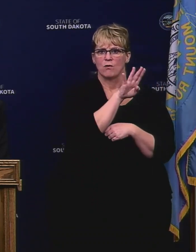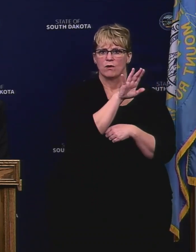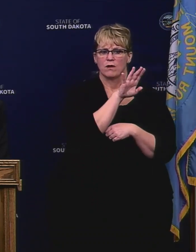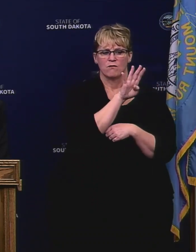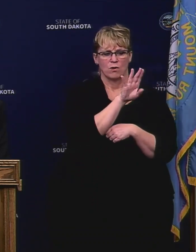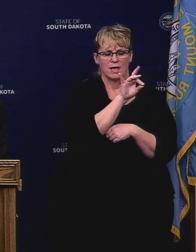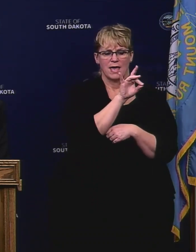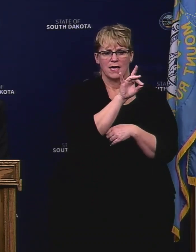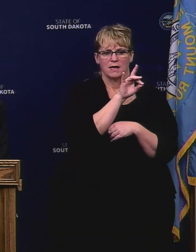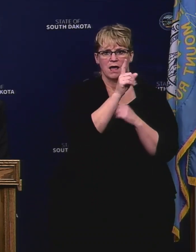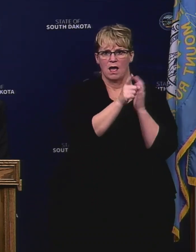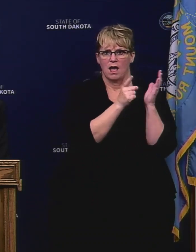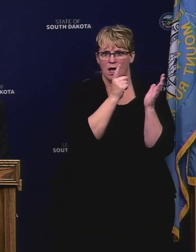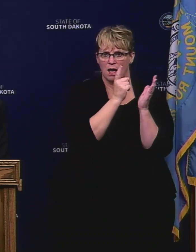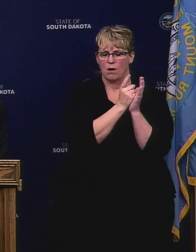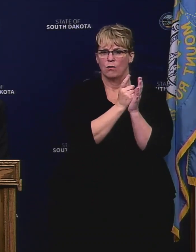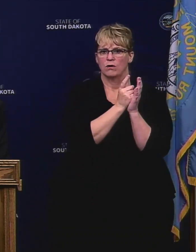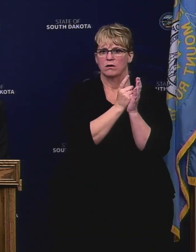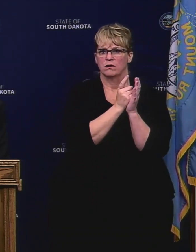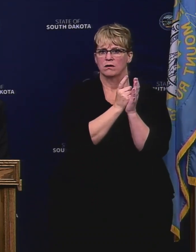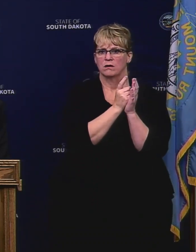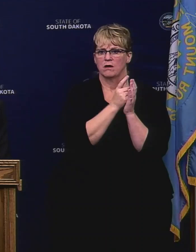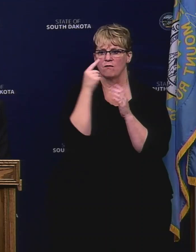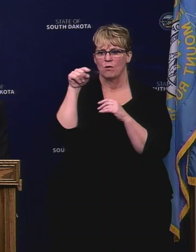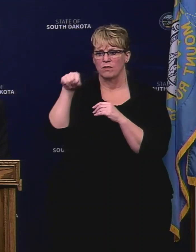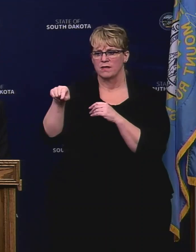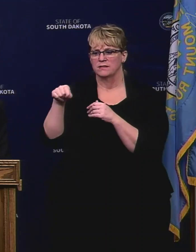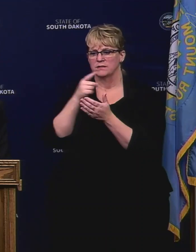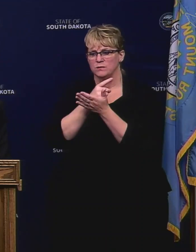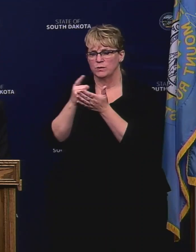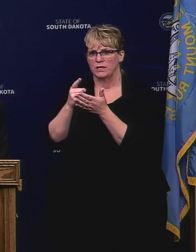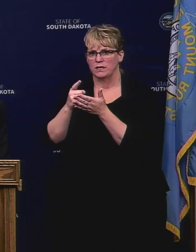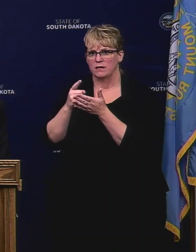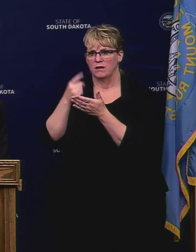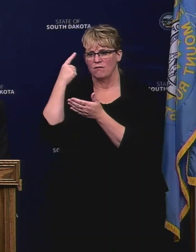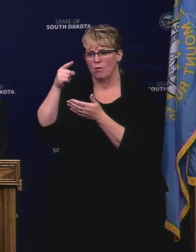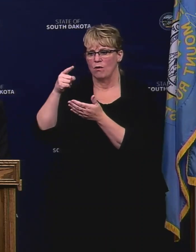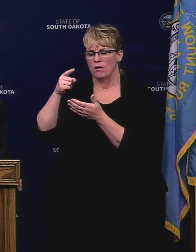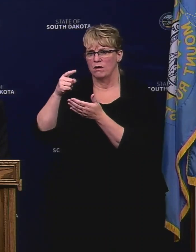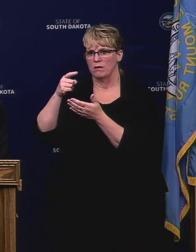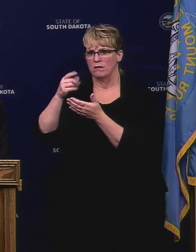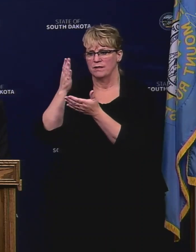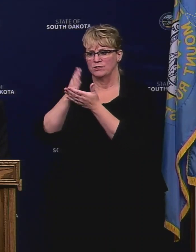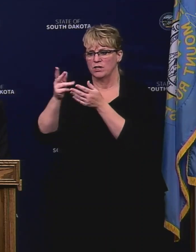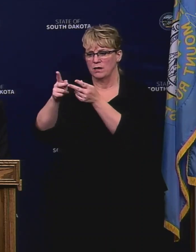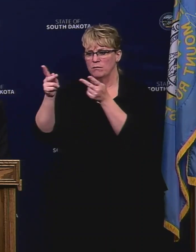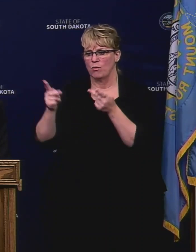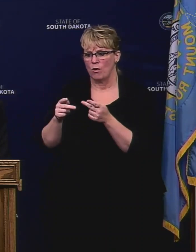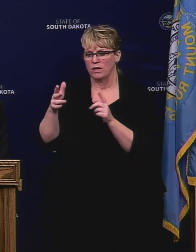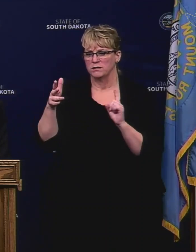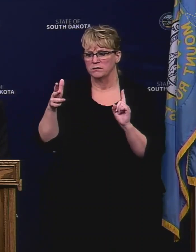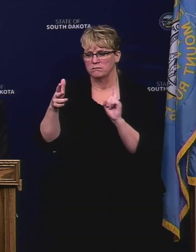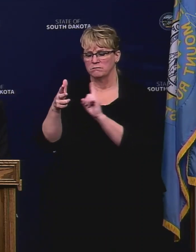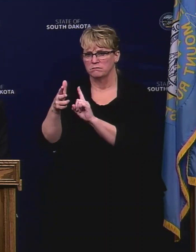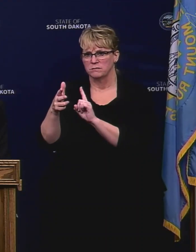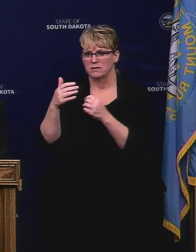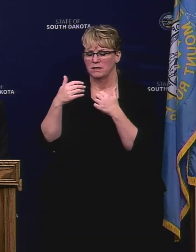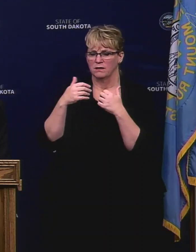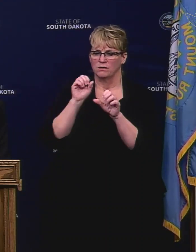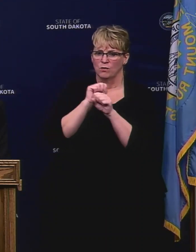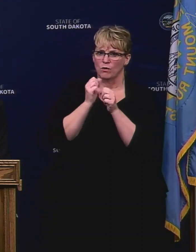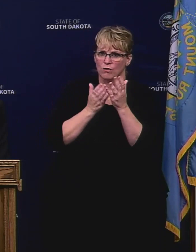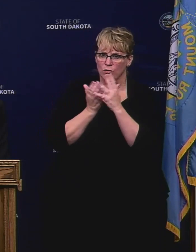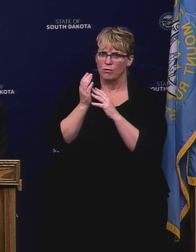ultimatum to tribes with the checkpoints, to this week working to kind of create a dialogue and, as you said, work